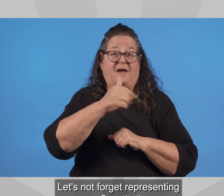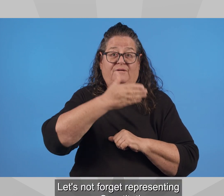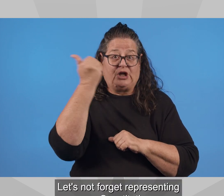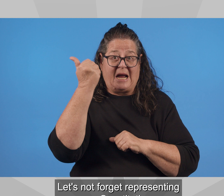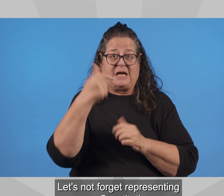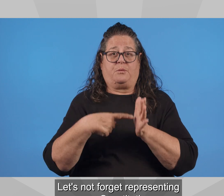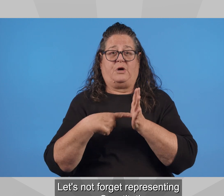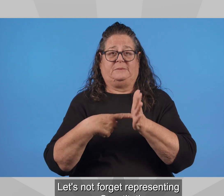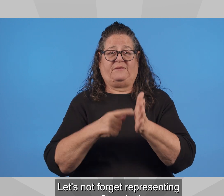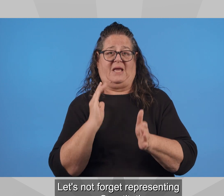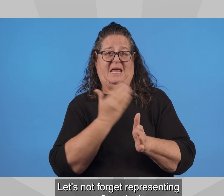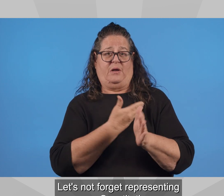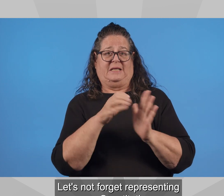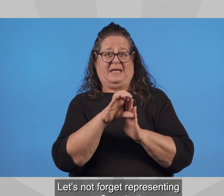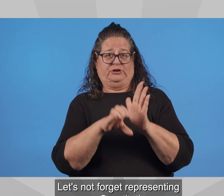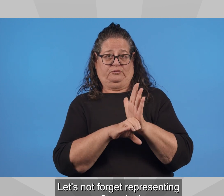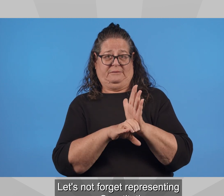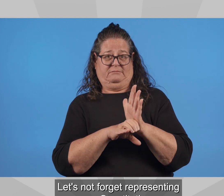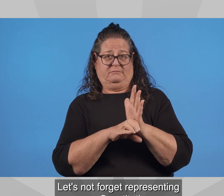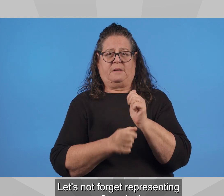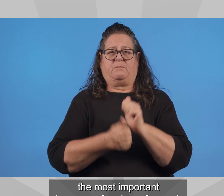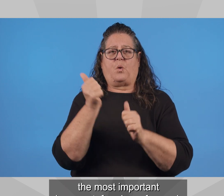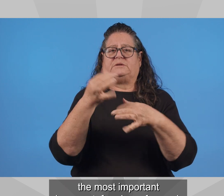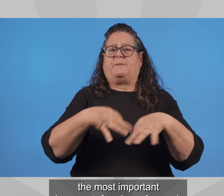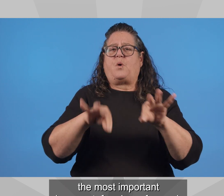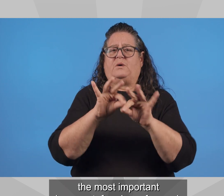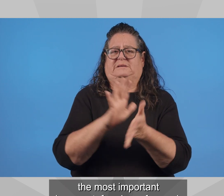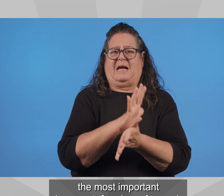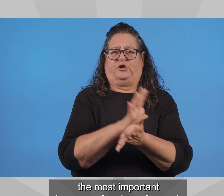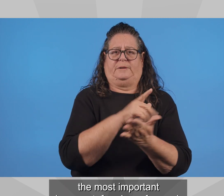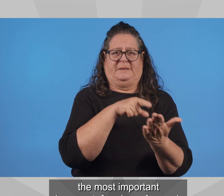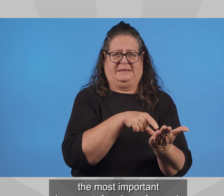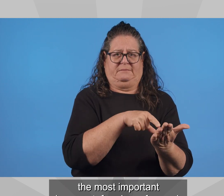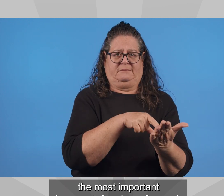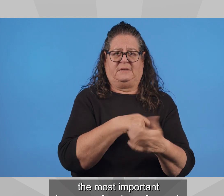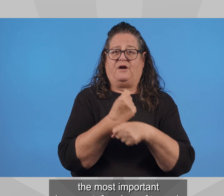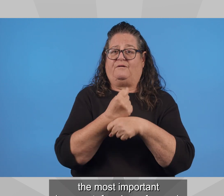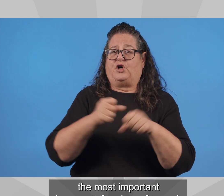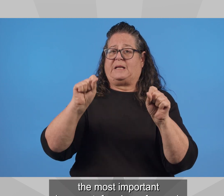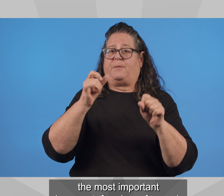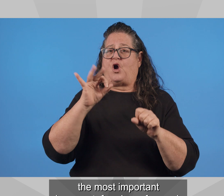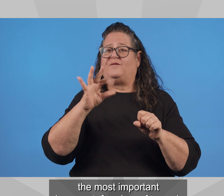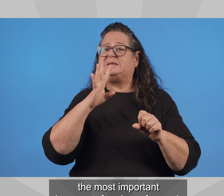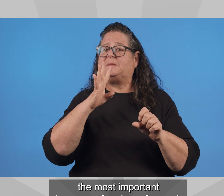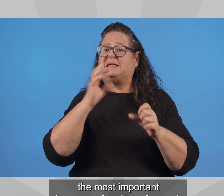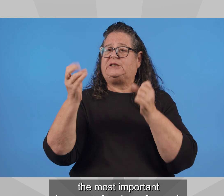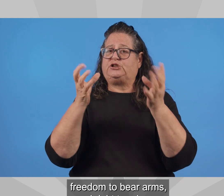Let's not forget representing our Constitution, the most important document: freedom of speech,